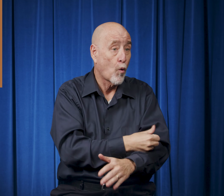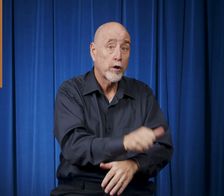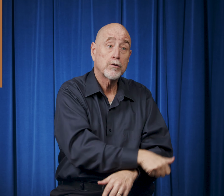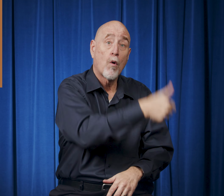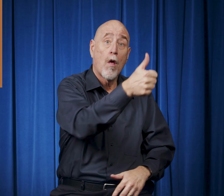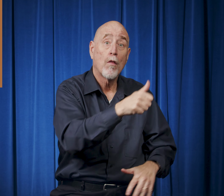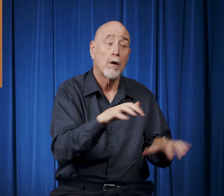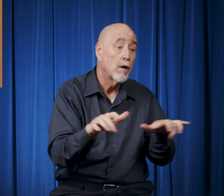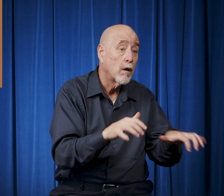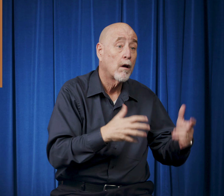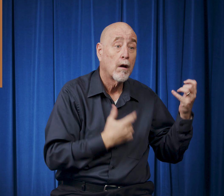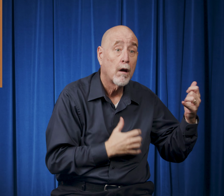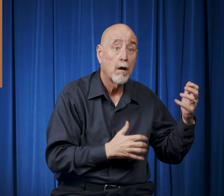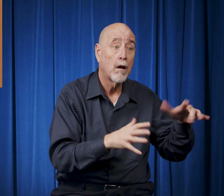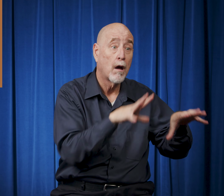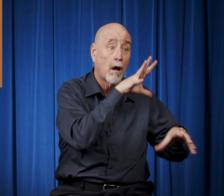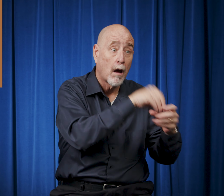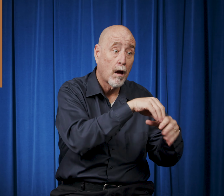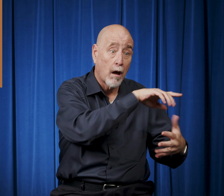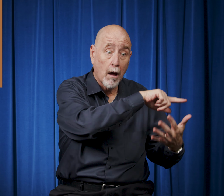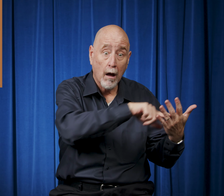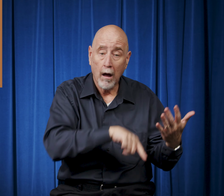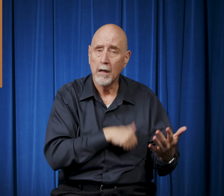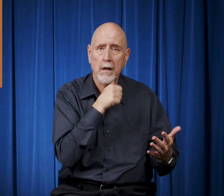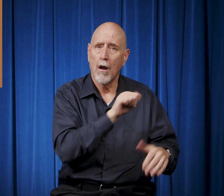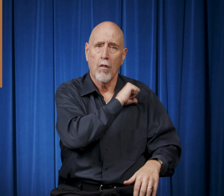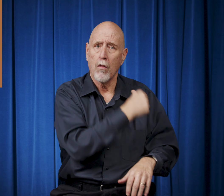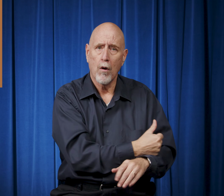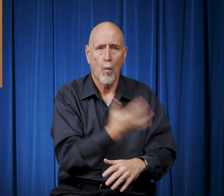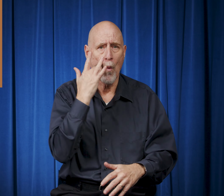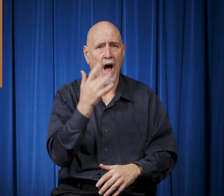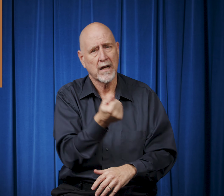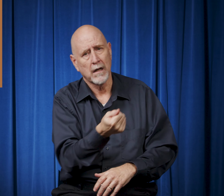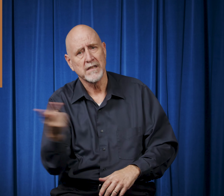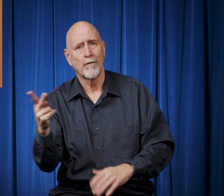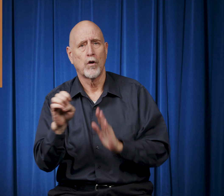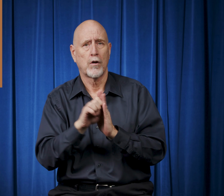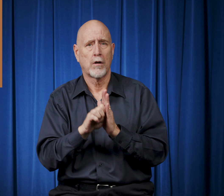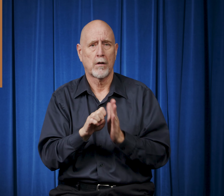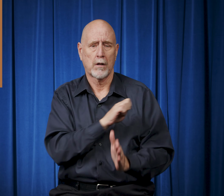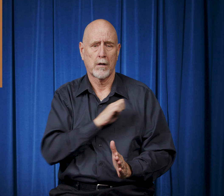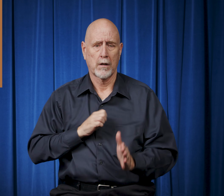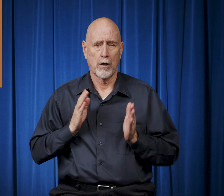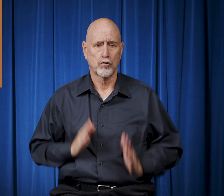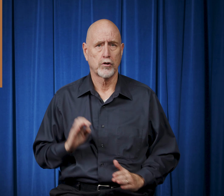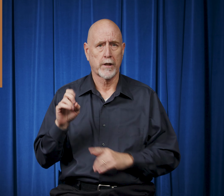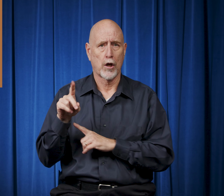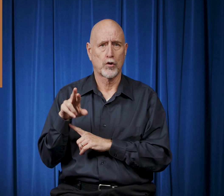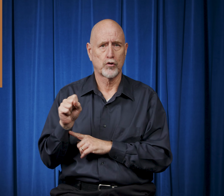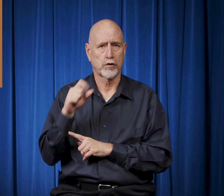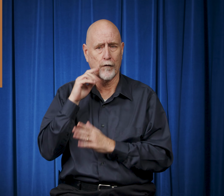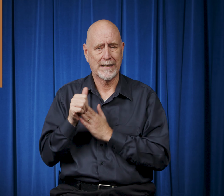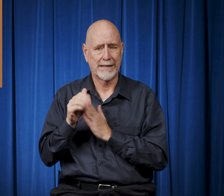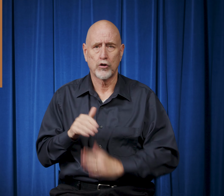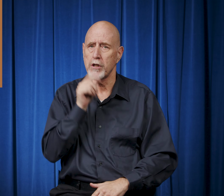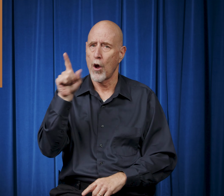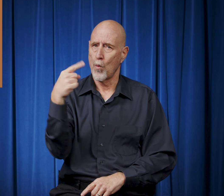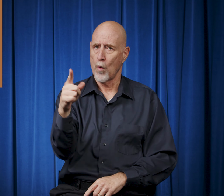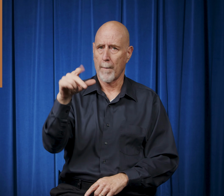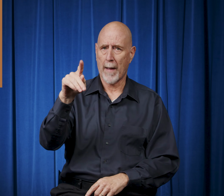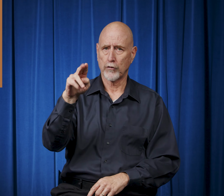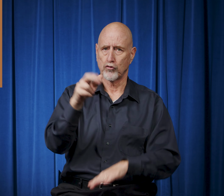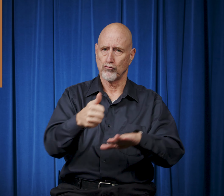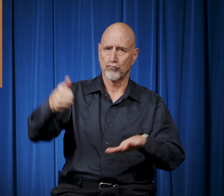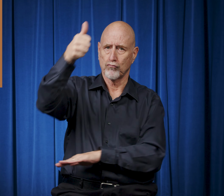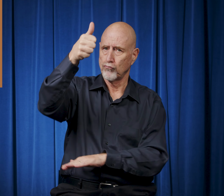otherwise. It's why we have a plurality of elders as our leadership and not a singular pastor over the